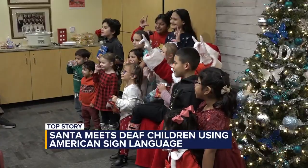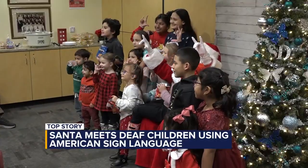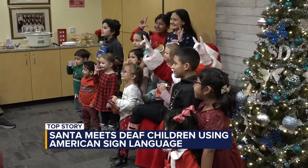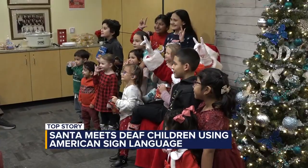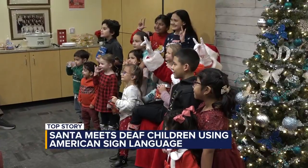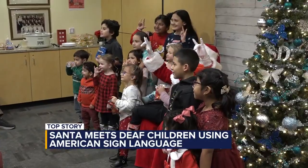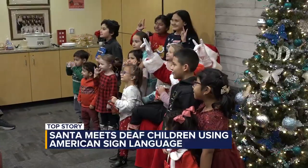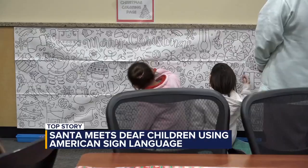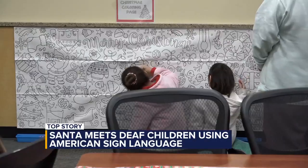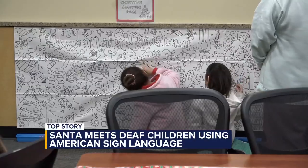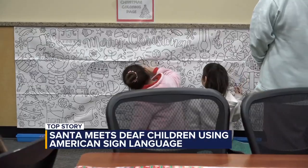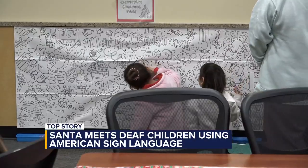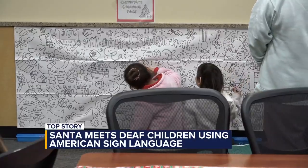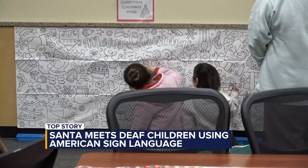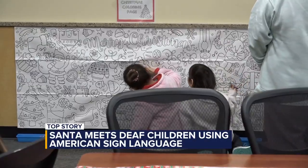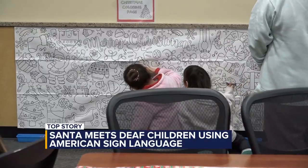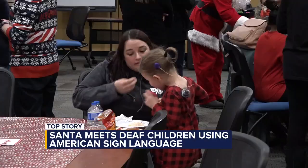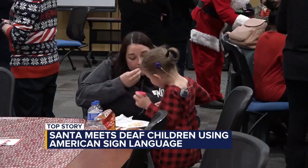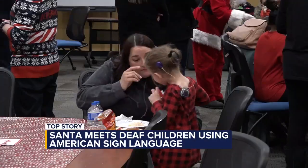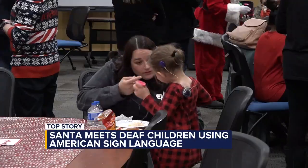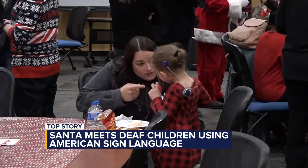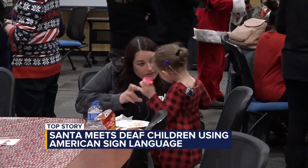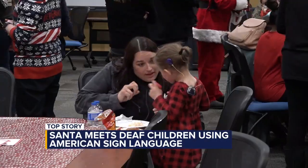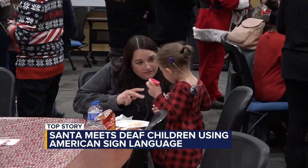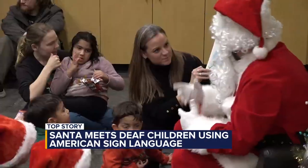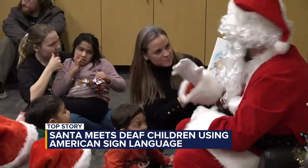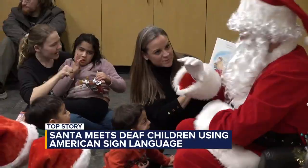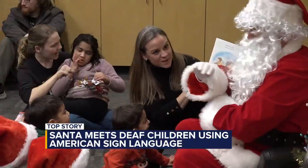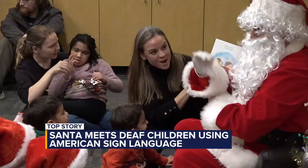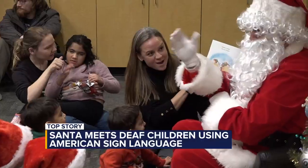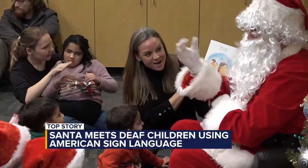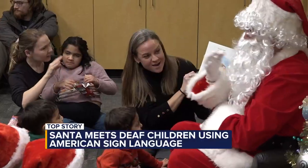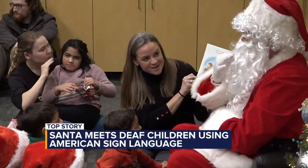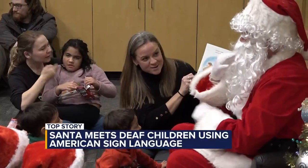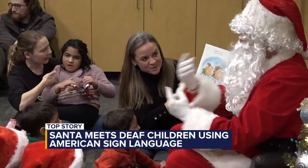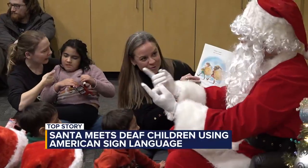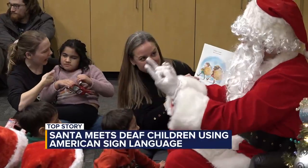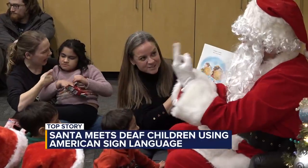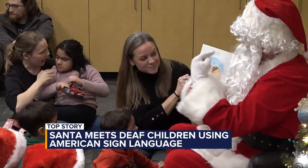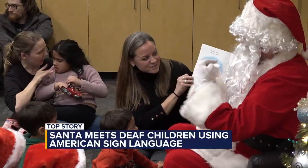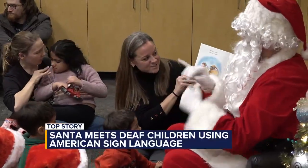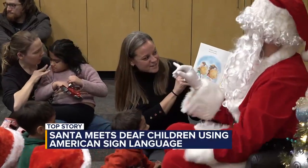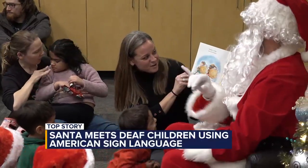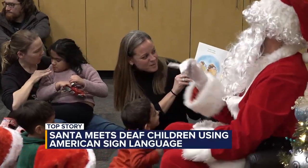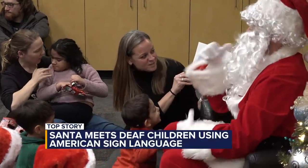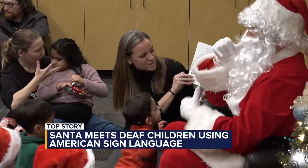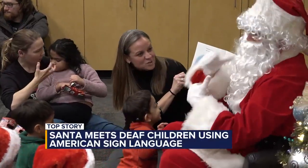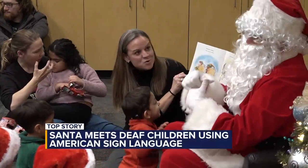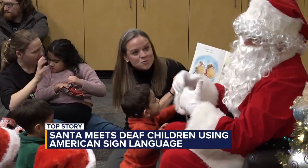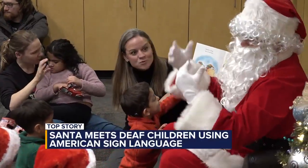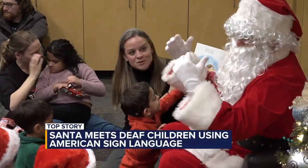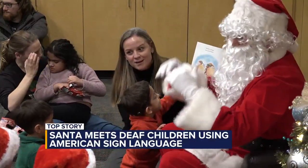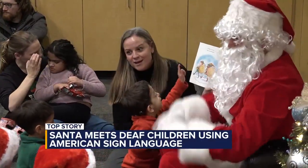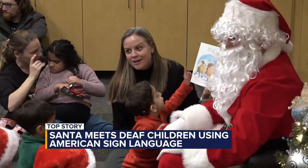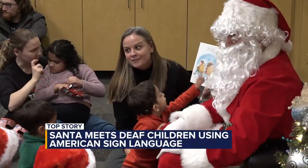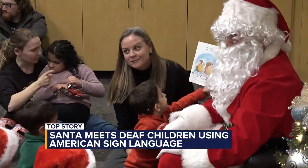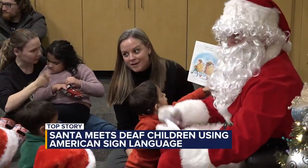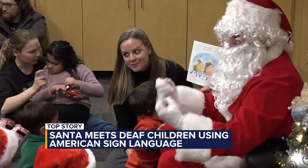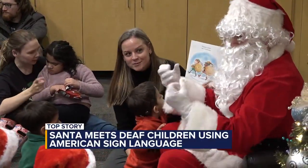pictures with Santa, doing crafts, sharing a meal, or having story time. Christmas is coming soon. It's about making